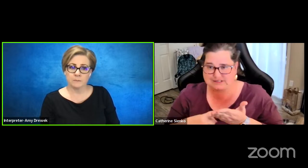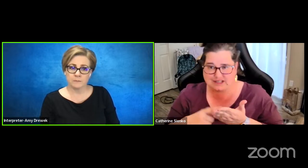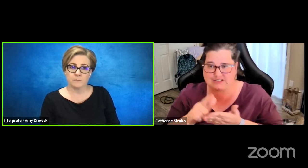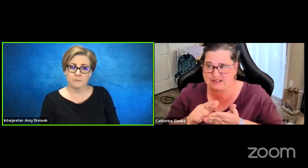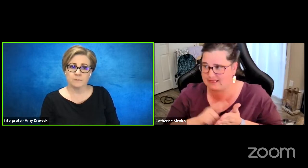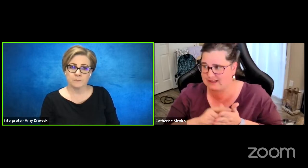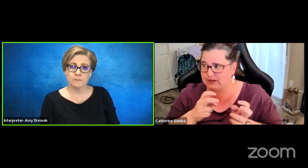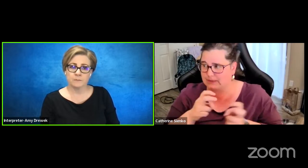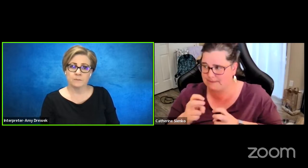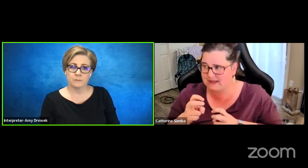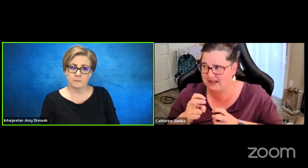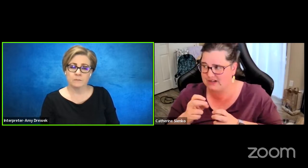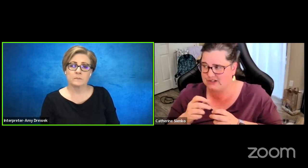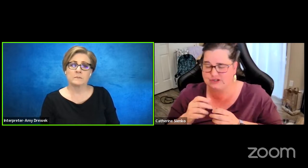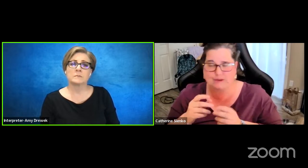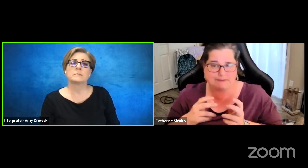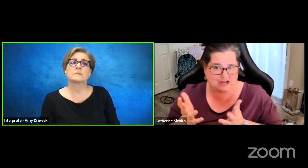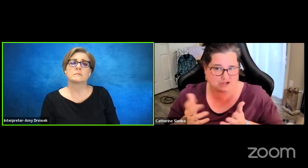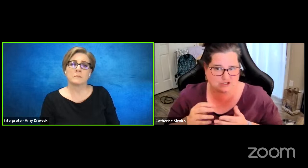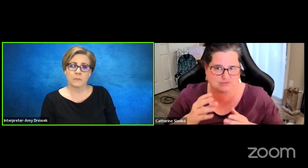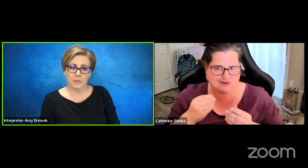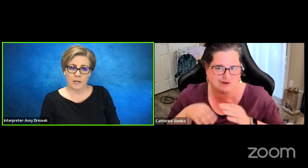that.